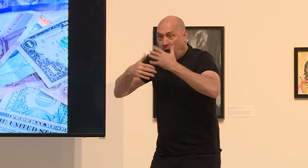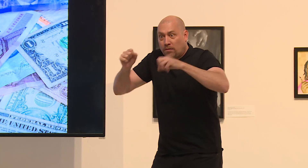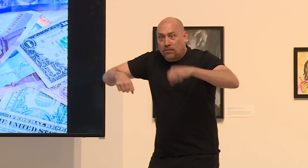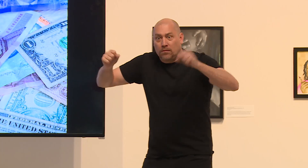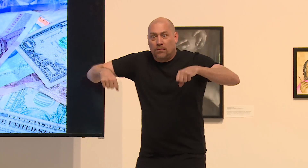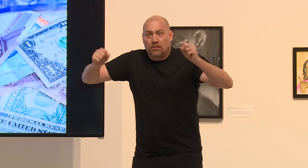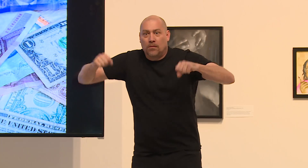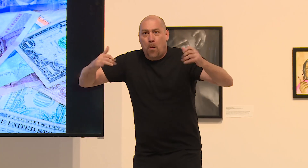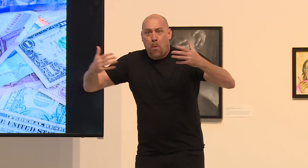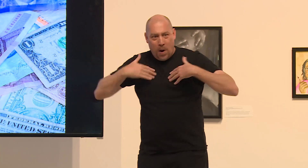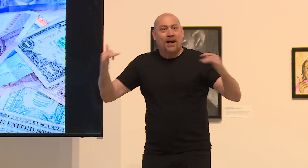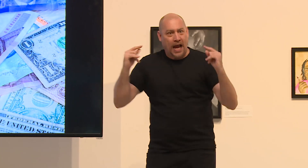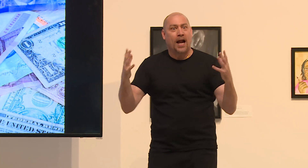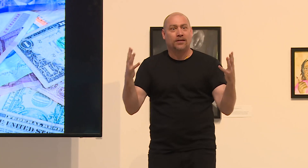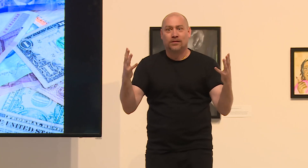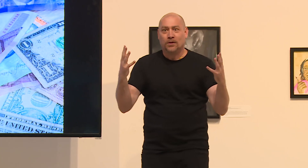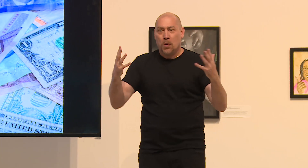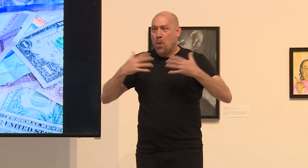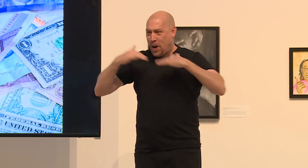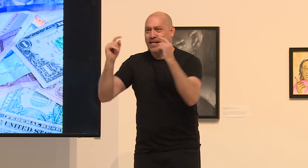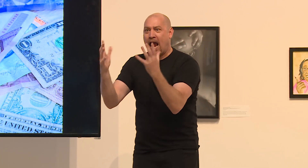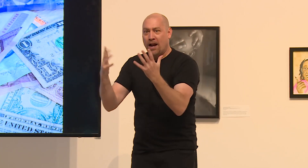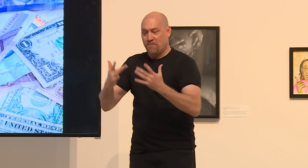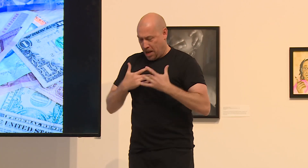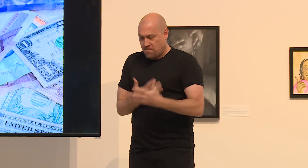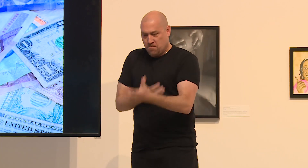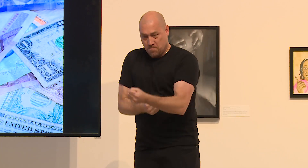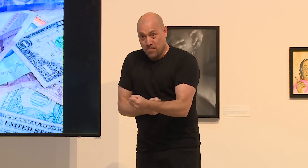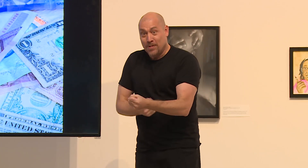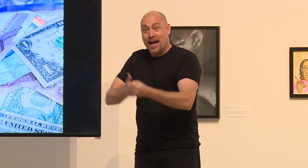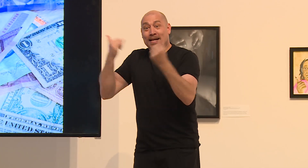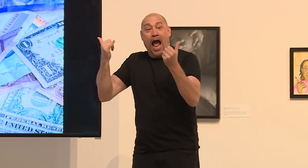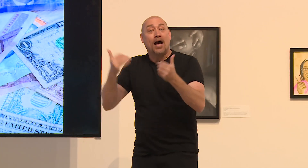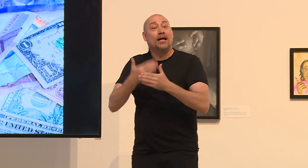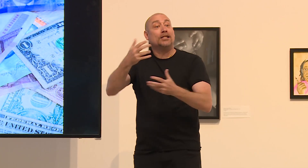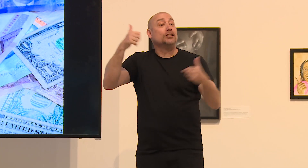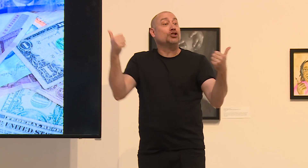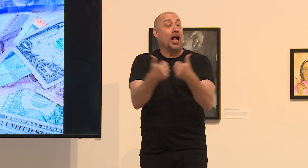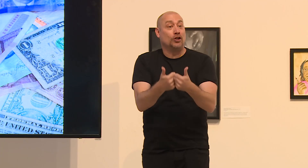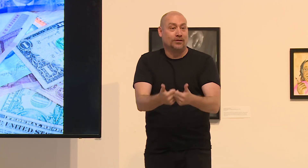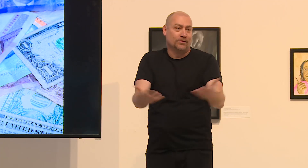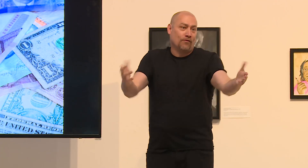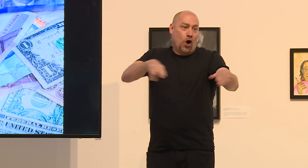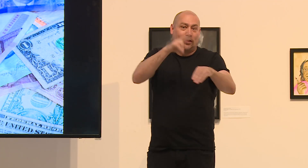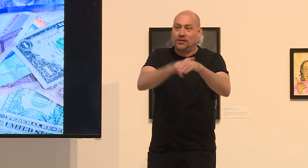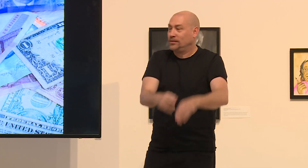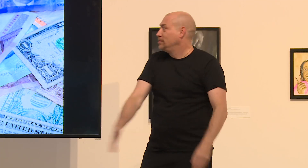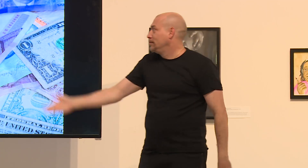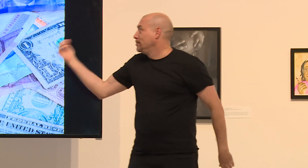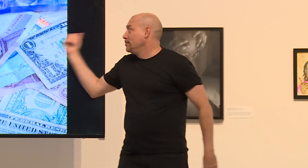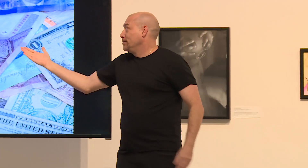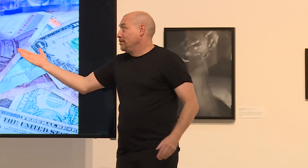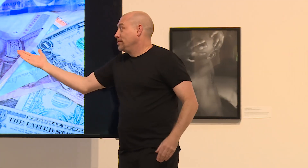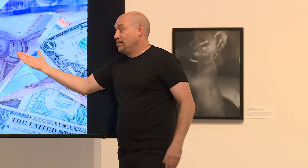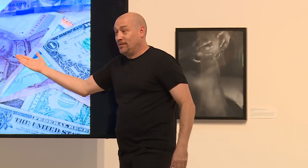that's where we had our test group. And as soon as we felt confident in that, then we rose to the challenge